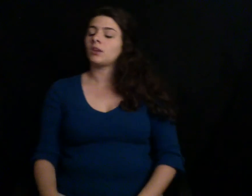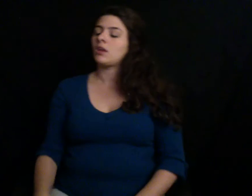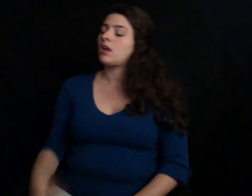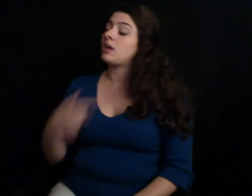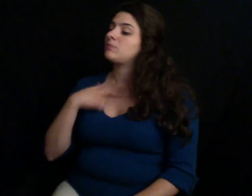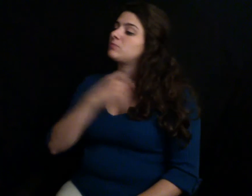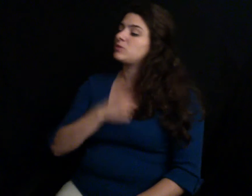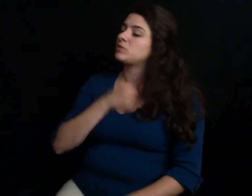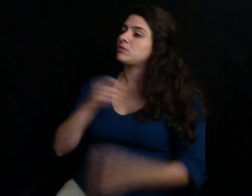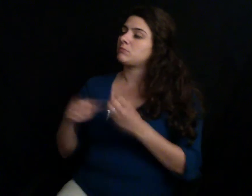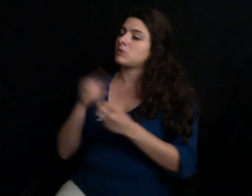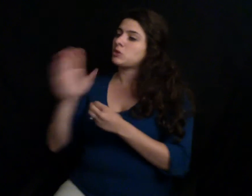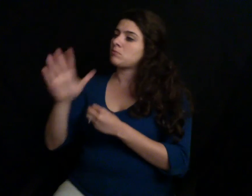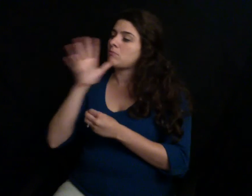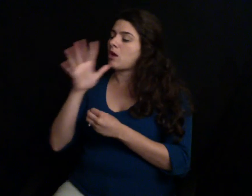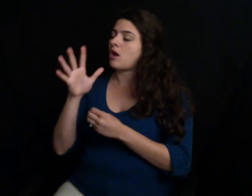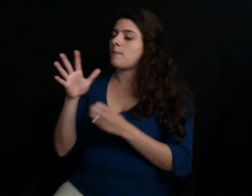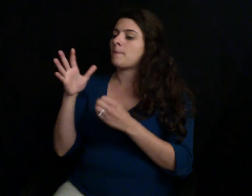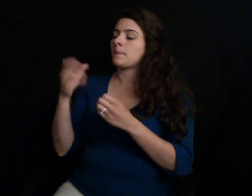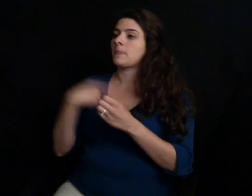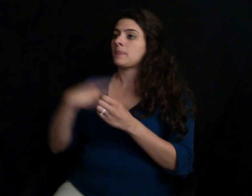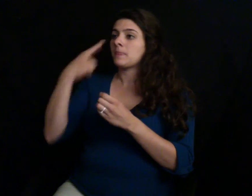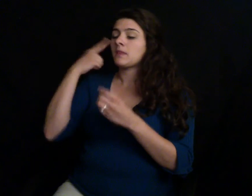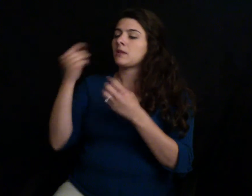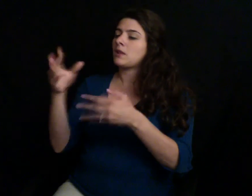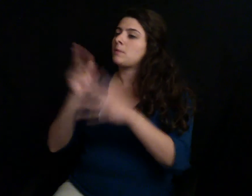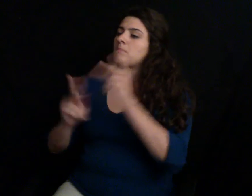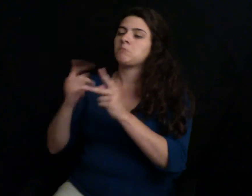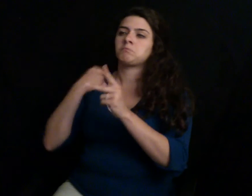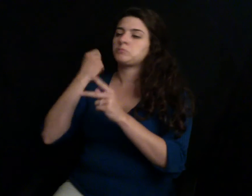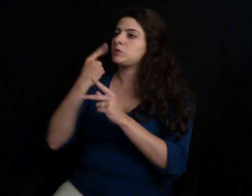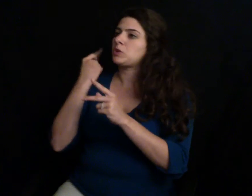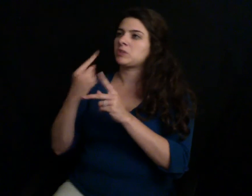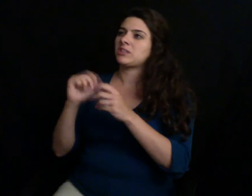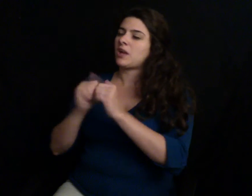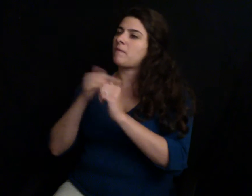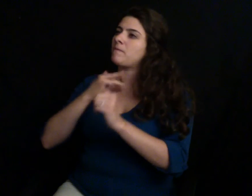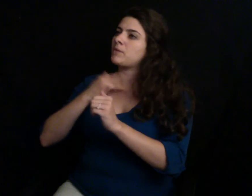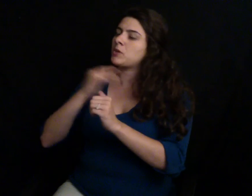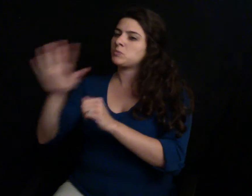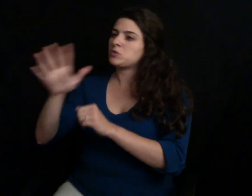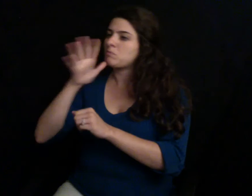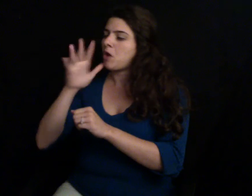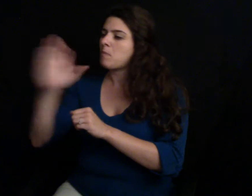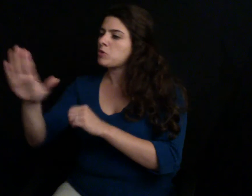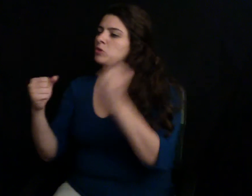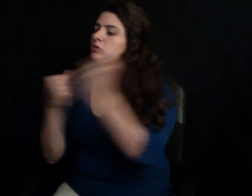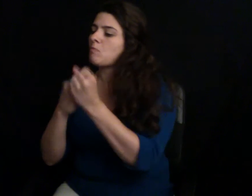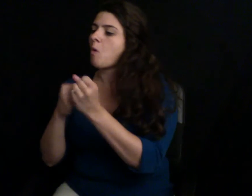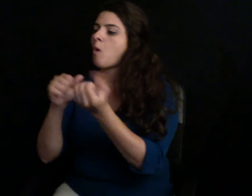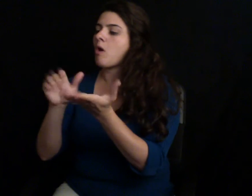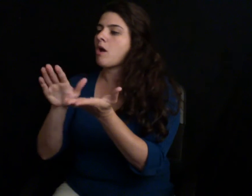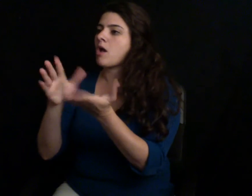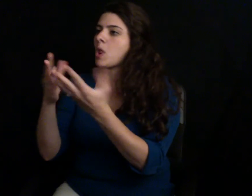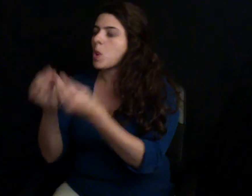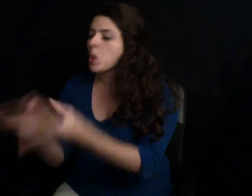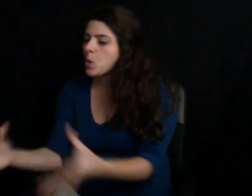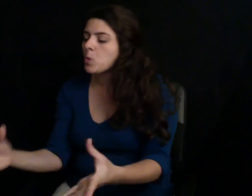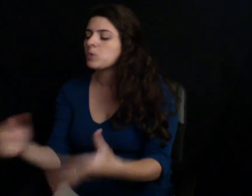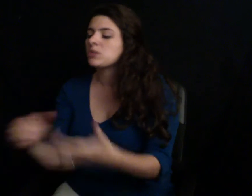pillar, and to lose that is like crazy. And it is a testament to that, because you have to do it. It